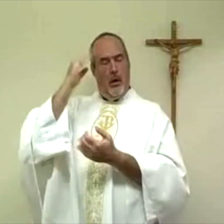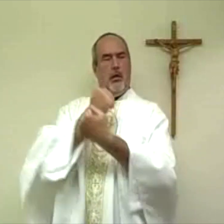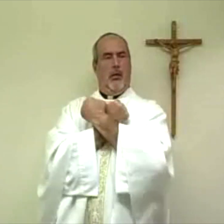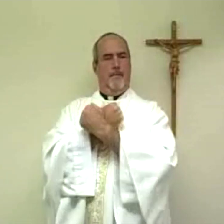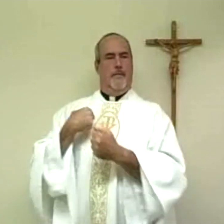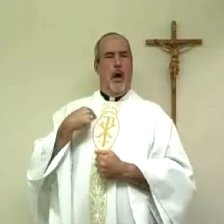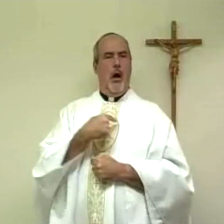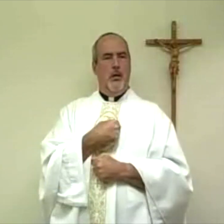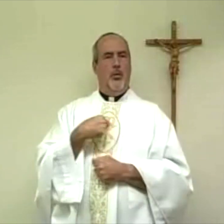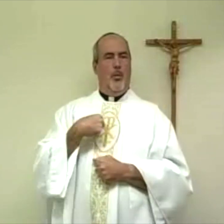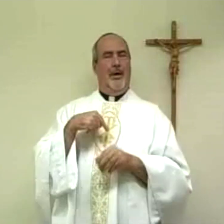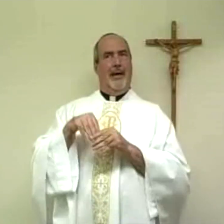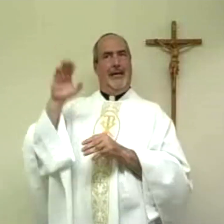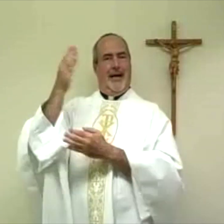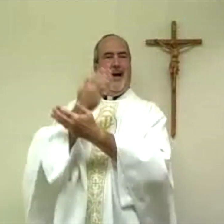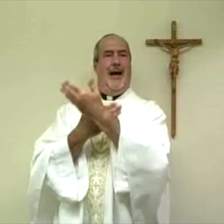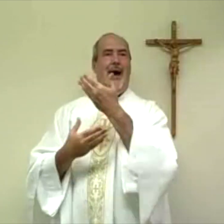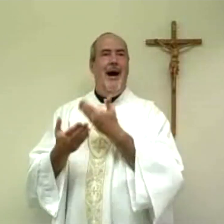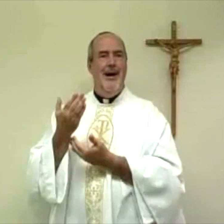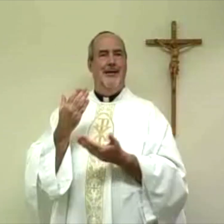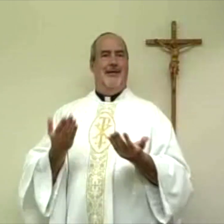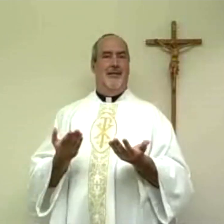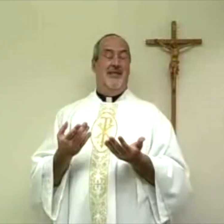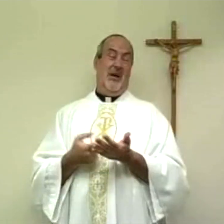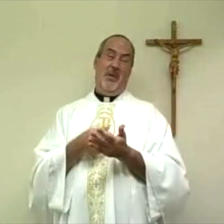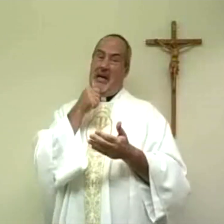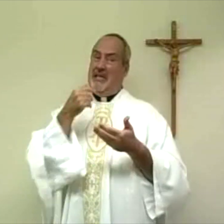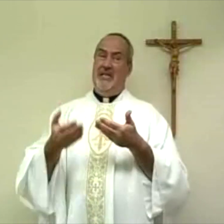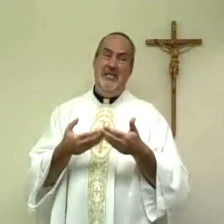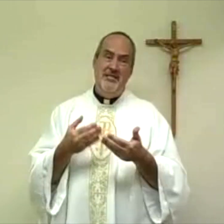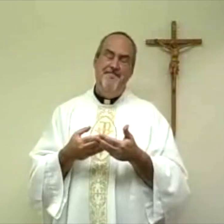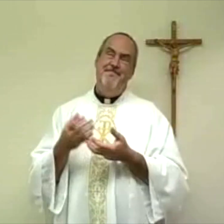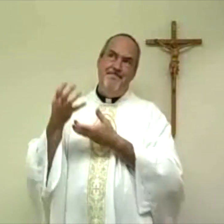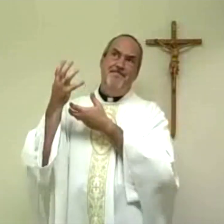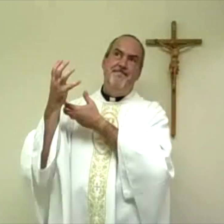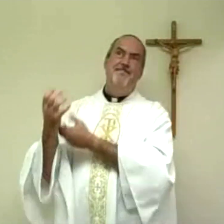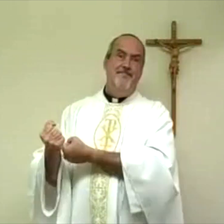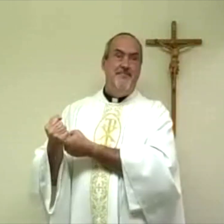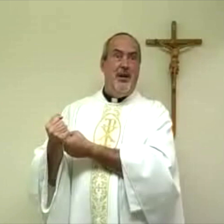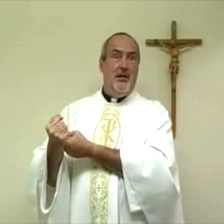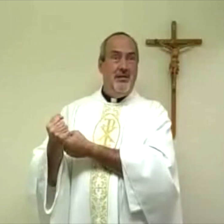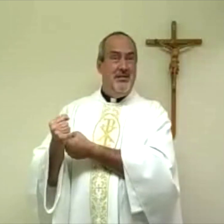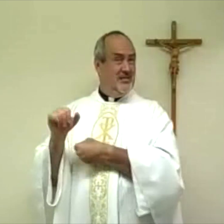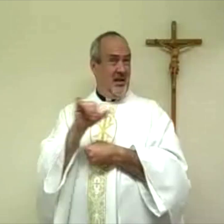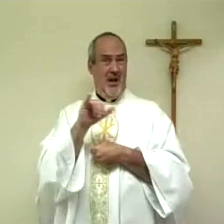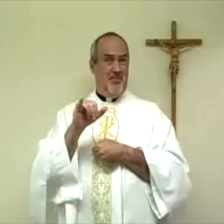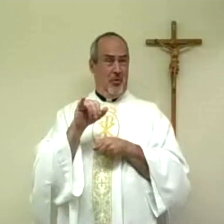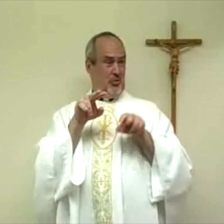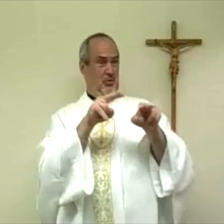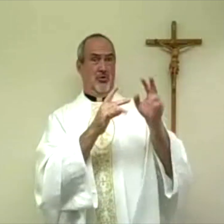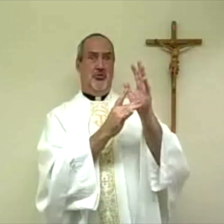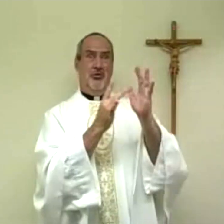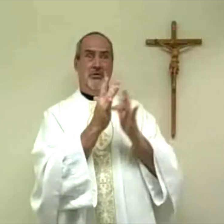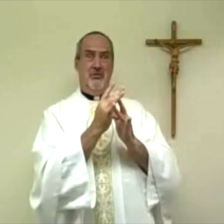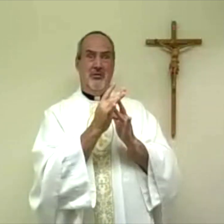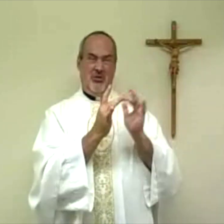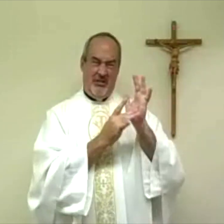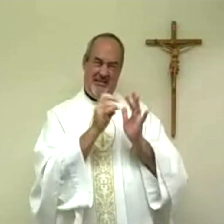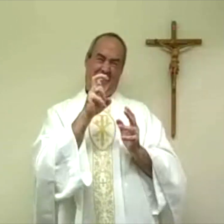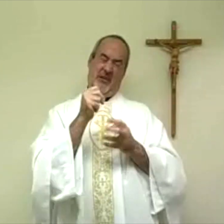means knowing and believing that God loves us and we're in His hands. And it's not easy for us to trust Him.